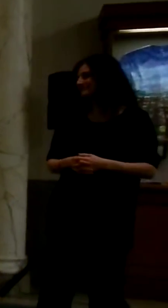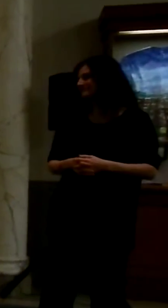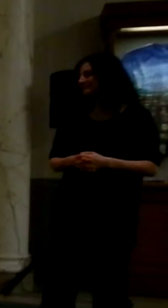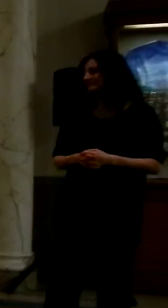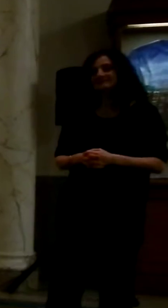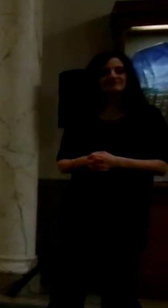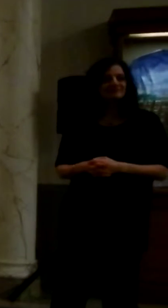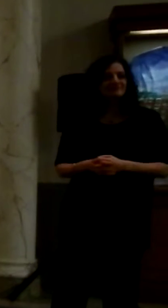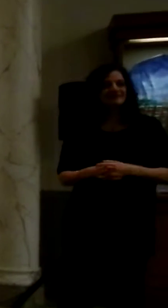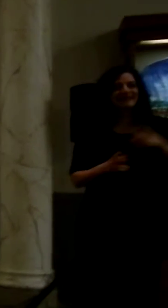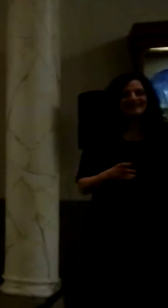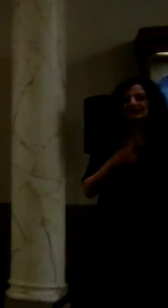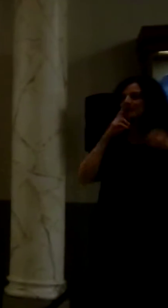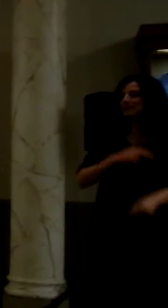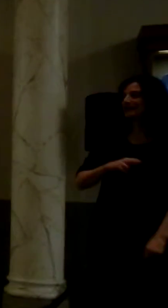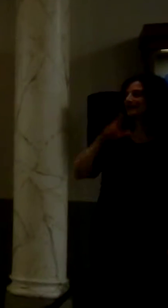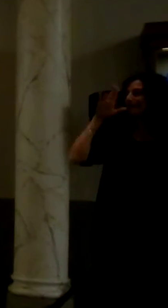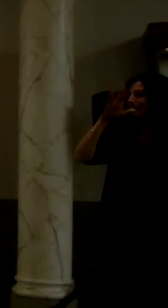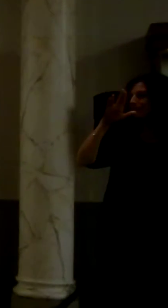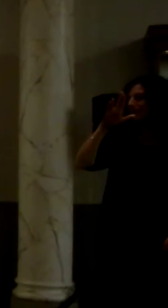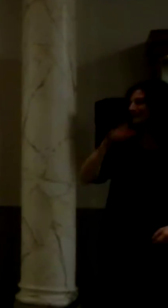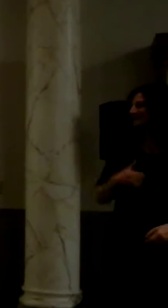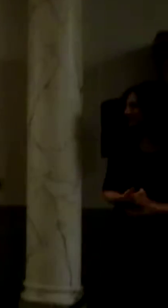May the force be with you.